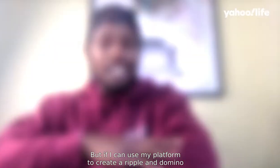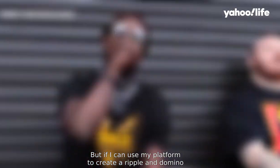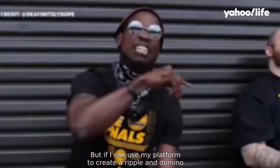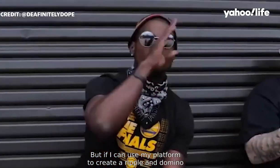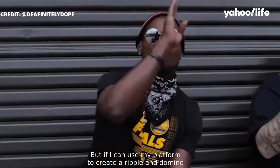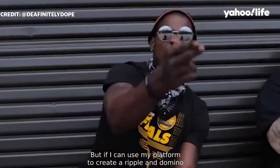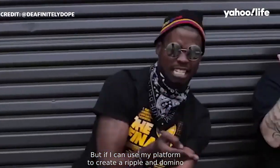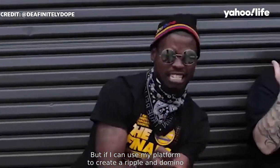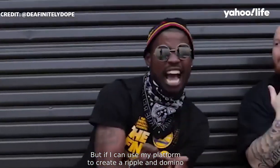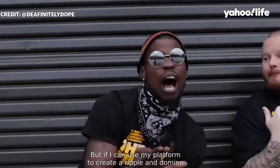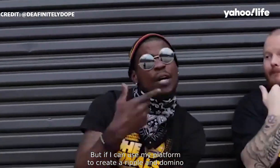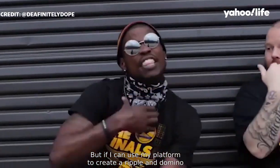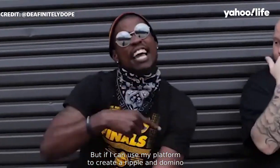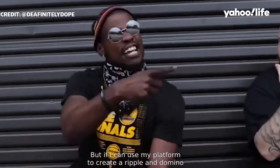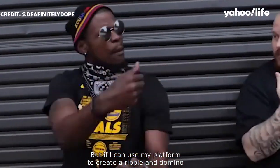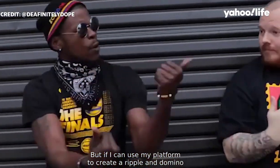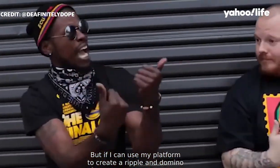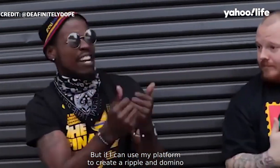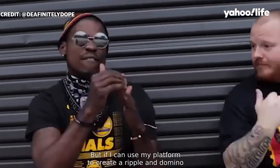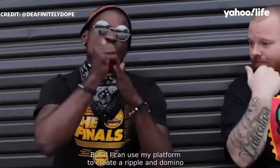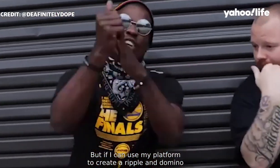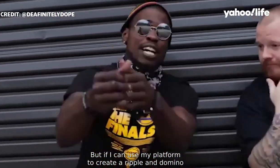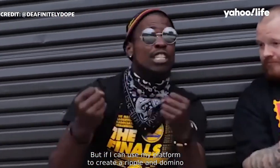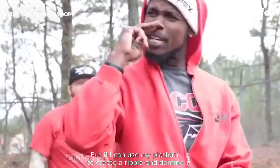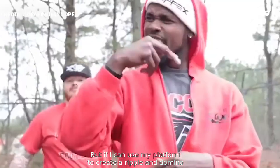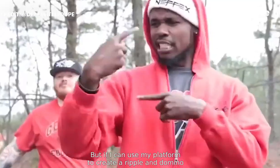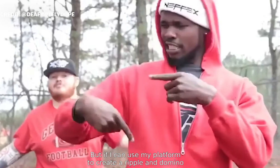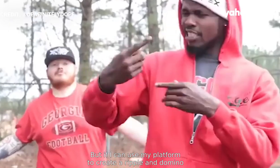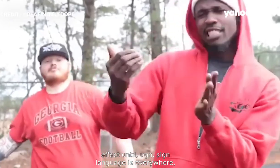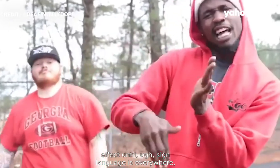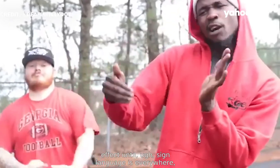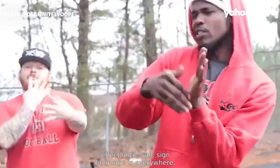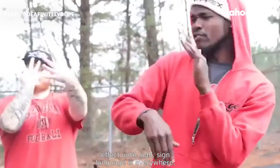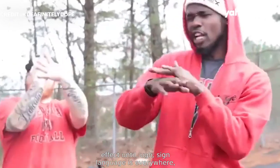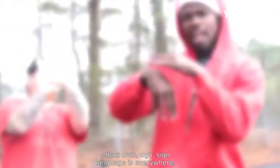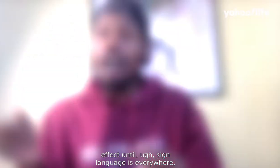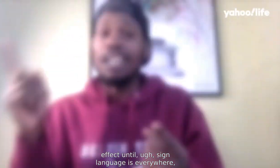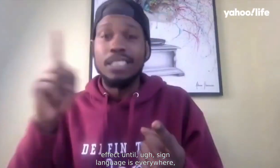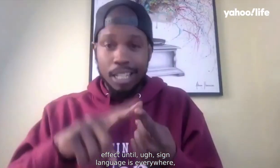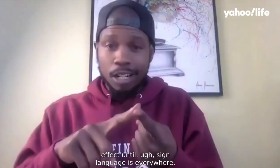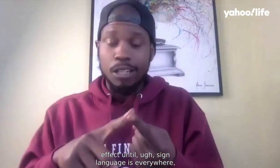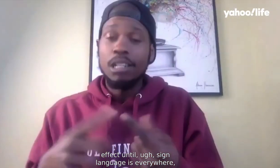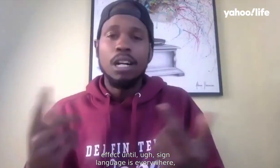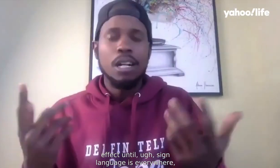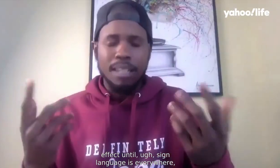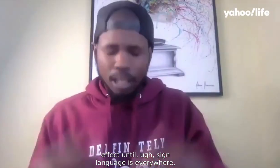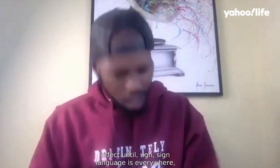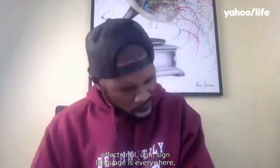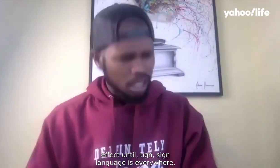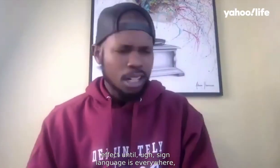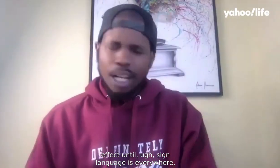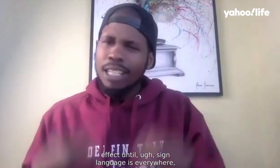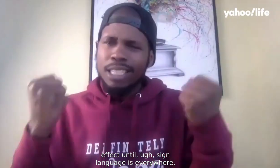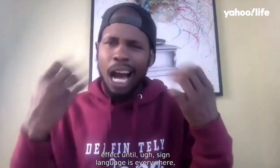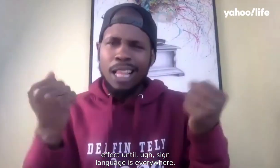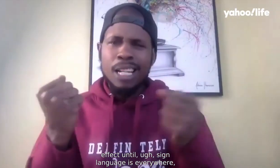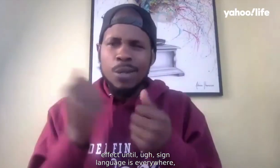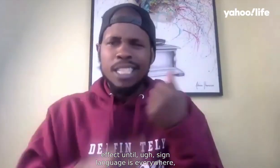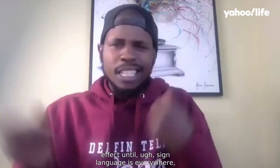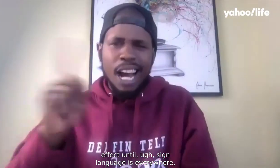to create a ripple and domino effect until sign language is